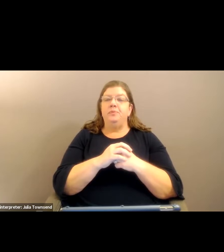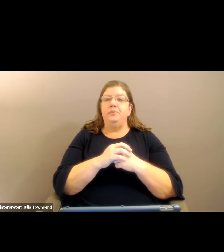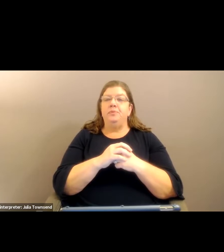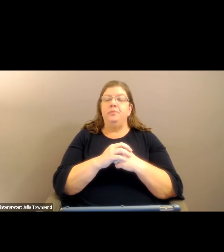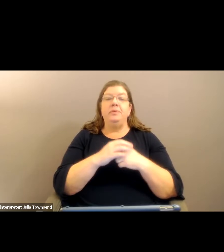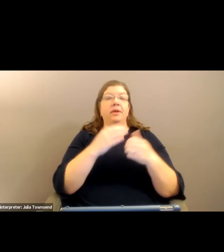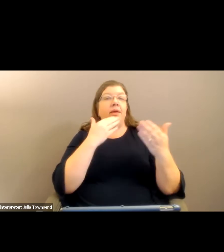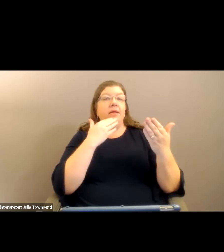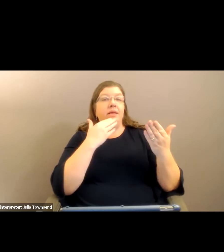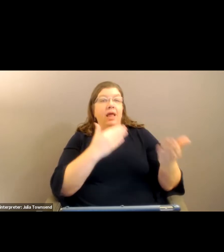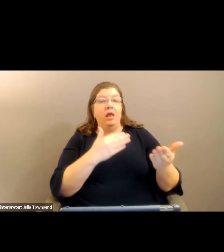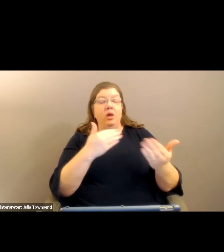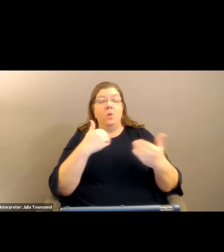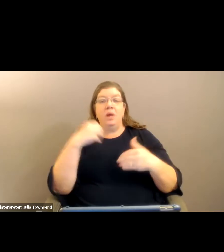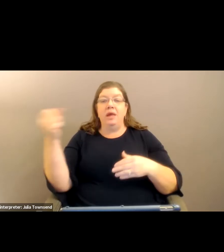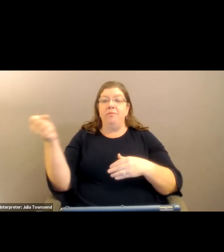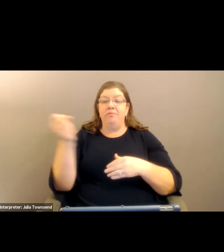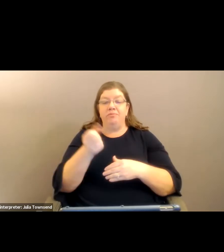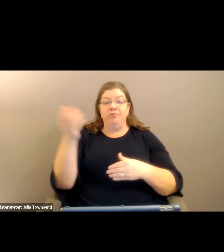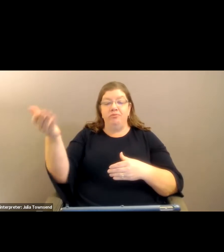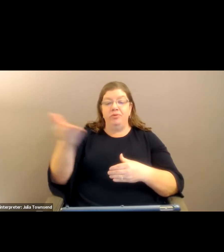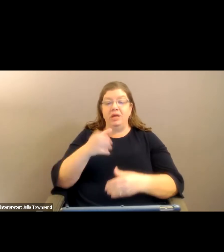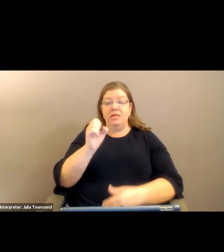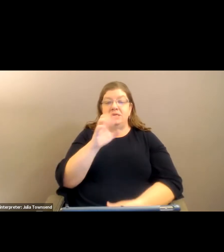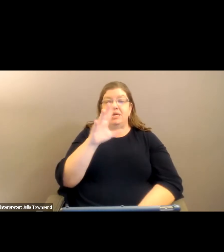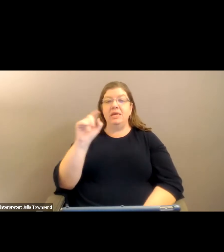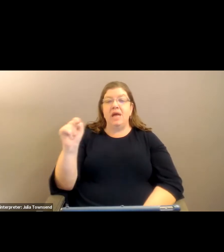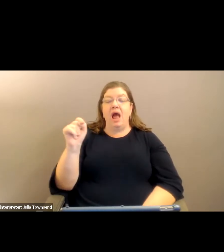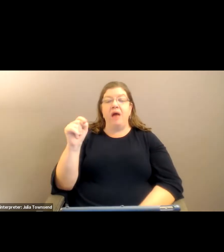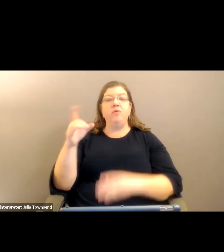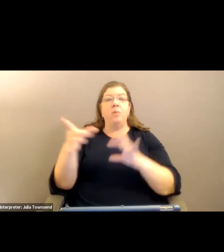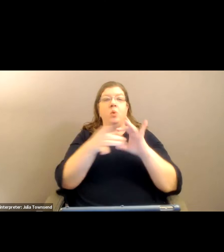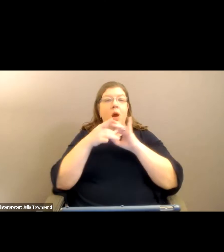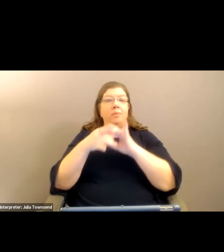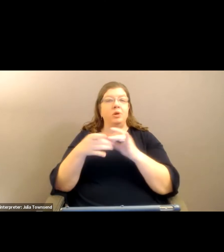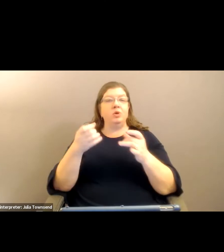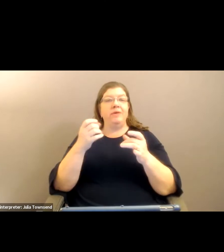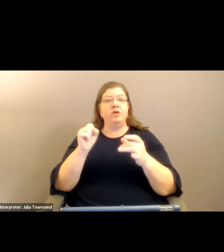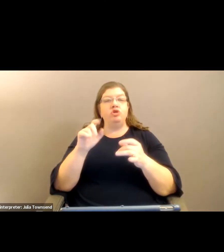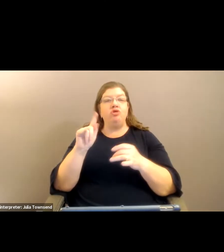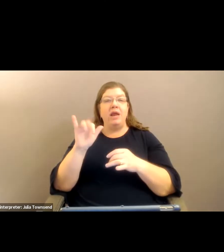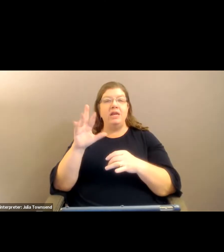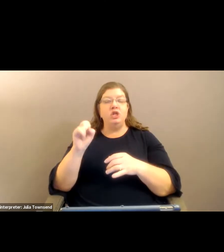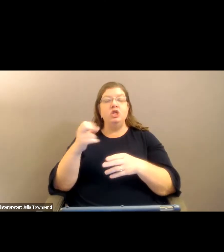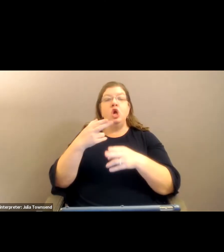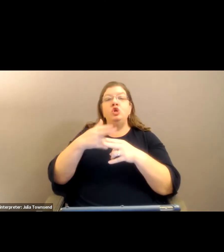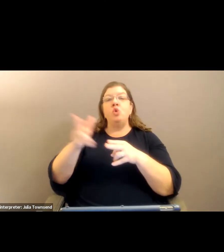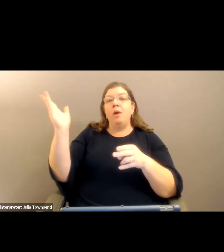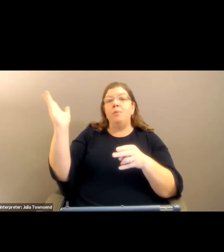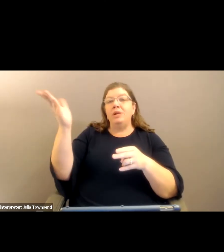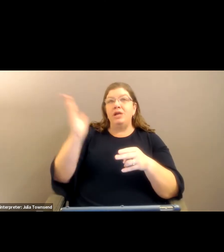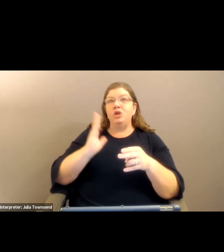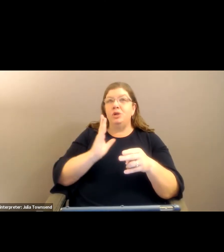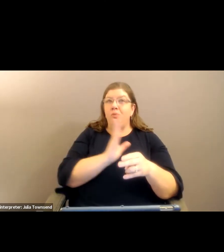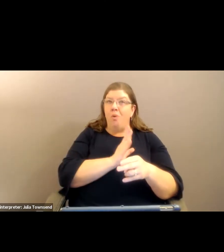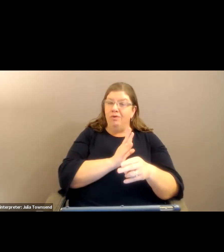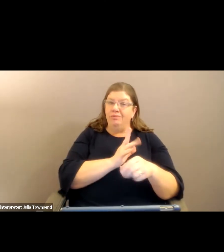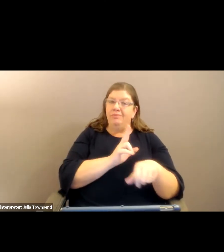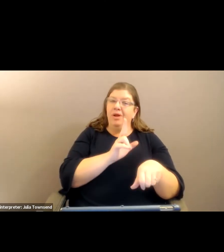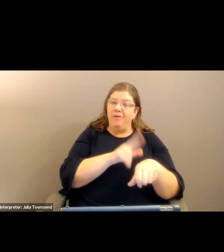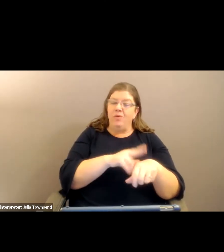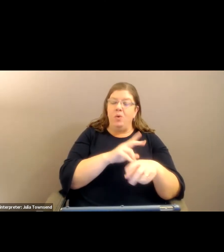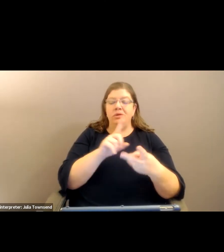Thank you. We have Scott once again with Cooperative Strategies, who's going to give the board a short presentation. And of course, we also